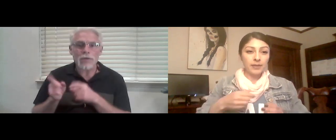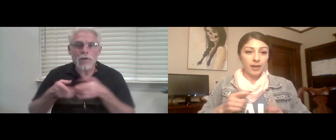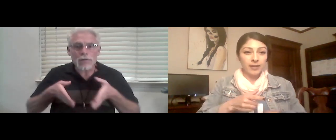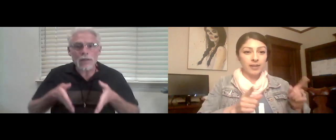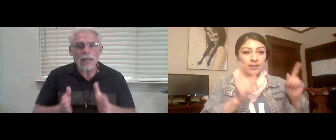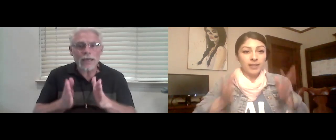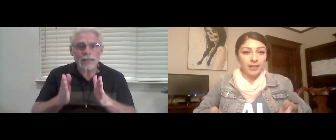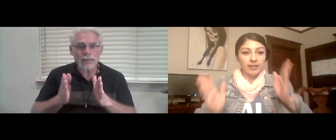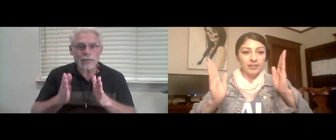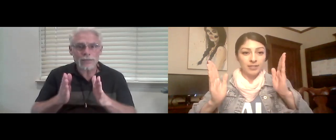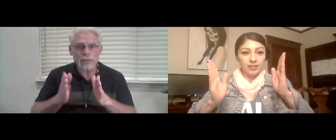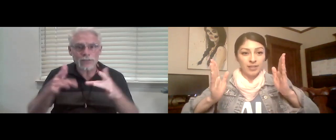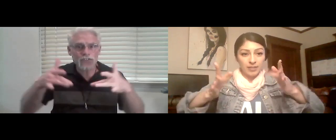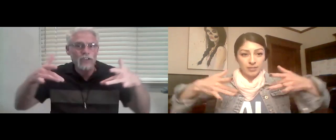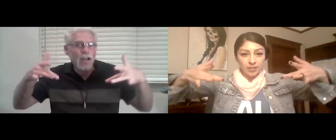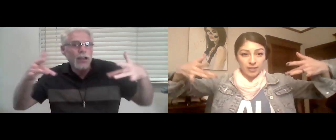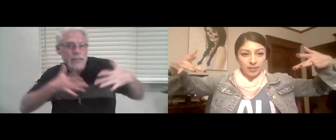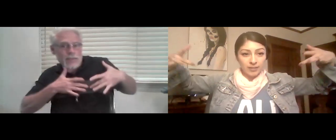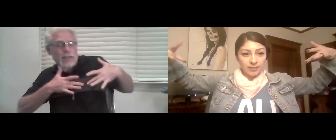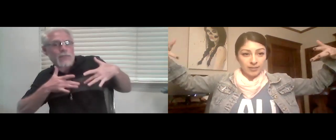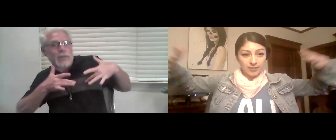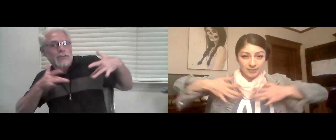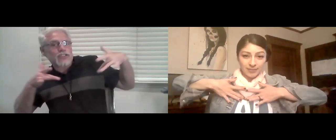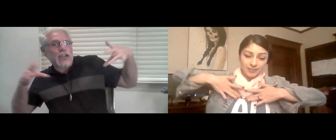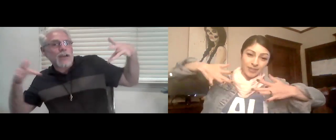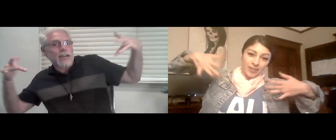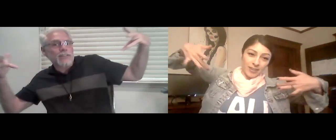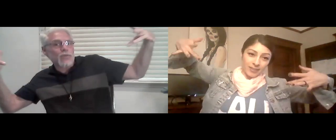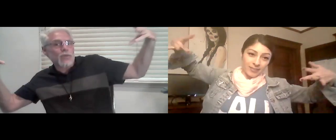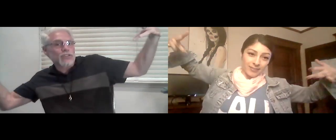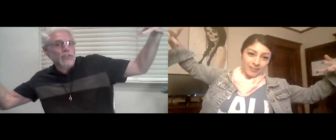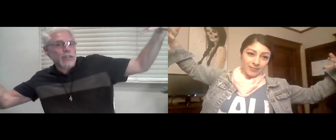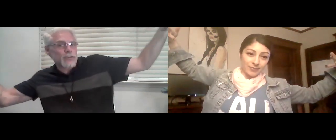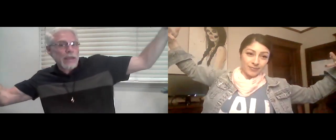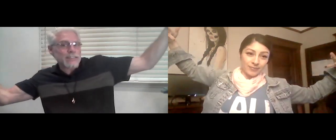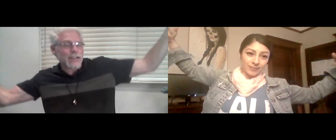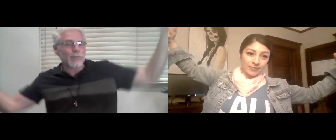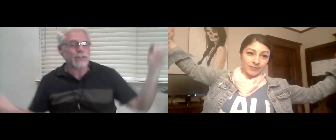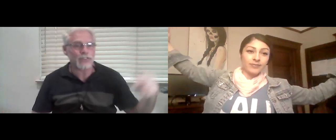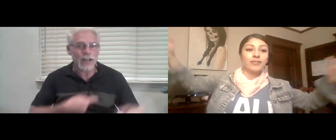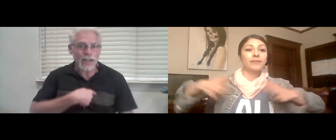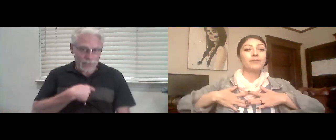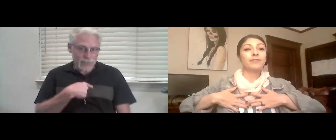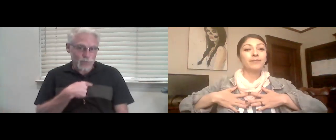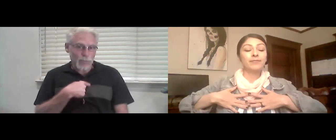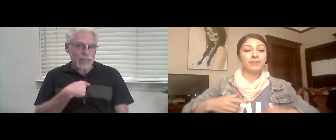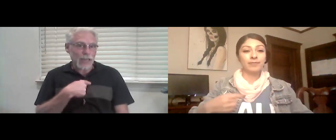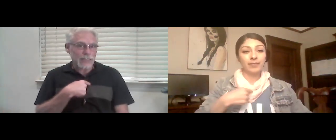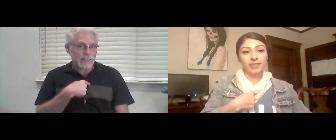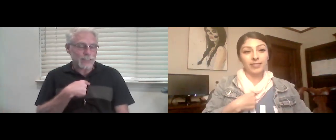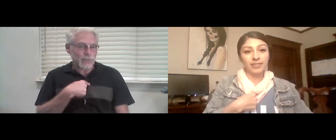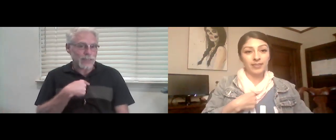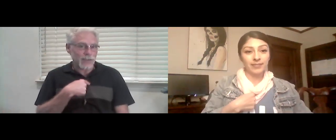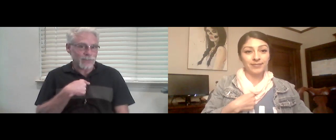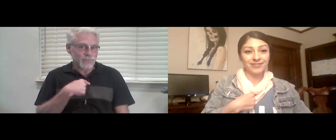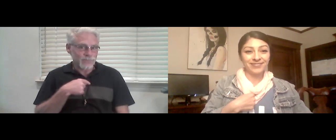I'm gonna let it shine. And they come from here, shine. So what you're doing is you're painting a picture. This is where my light